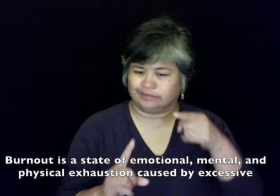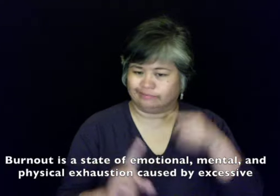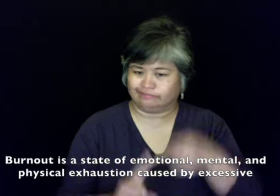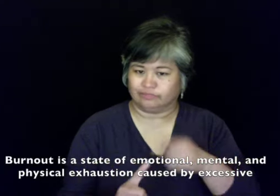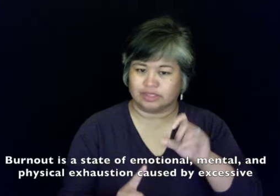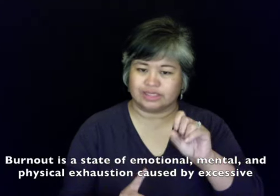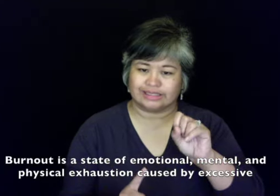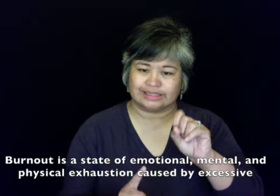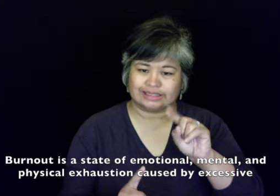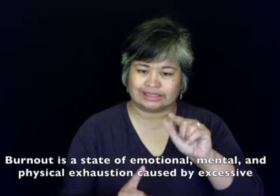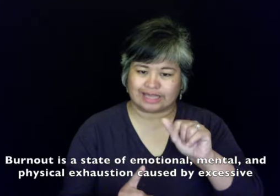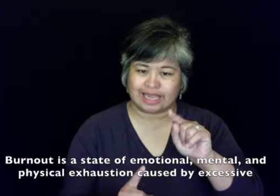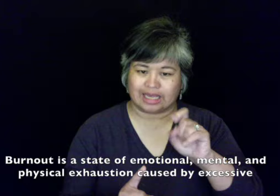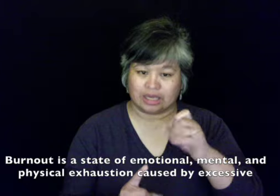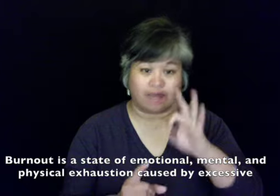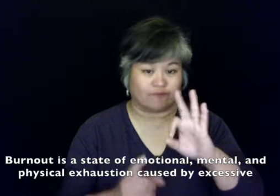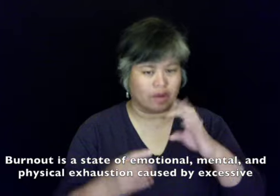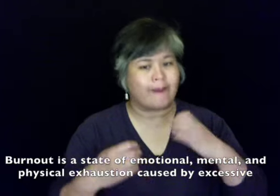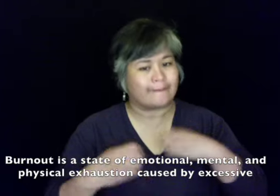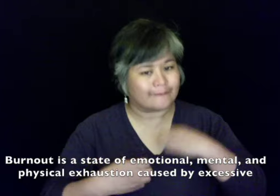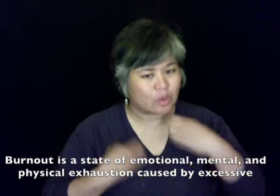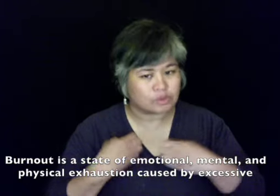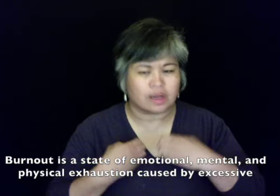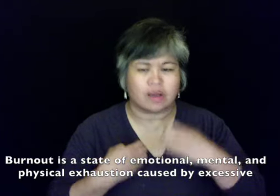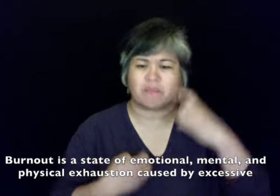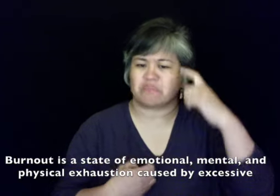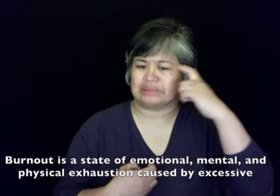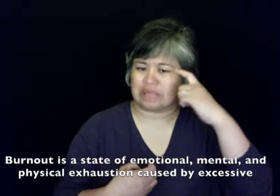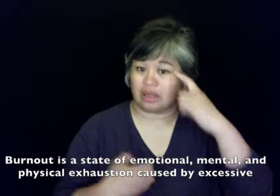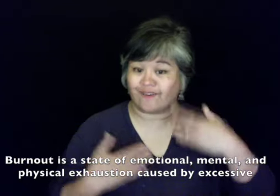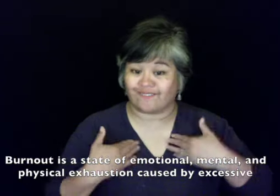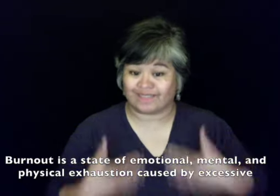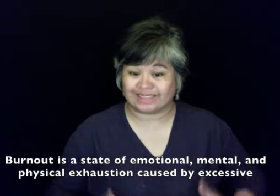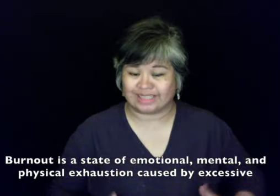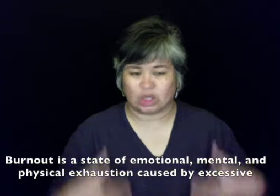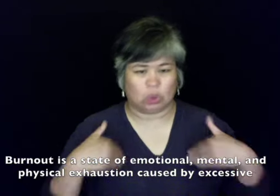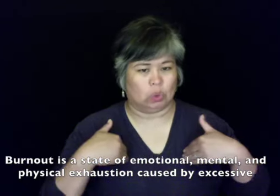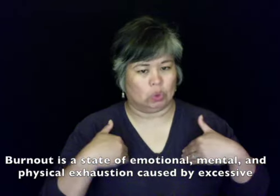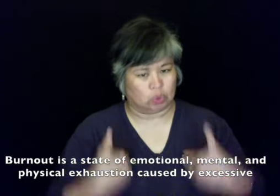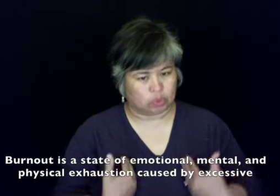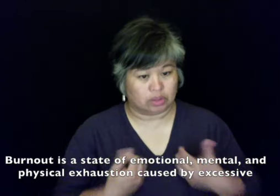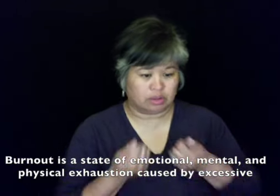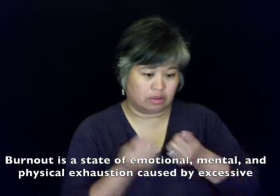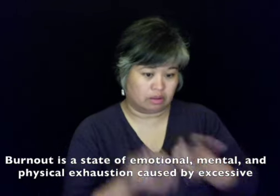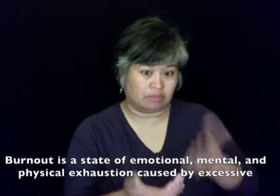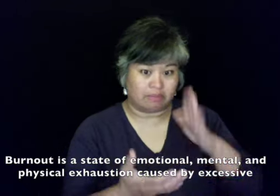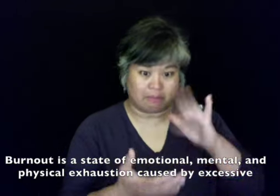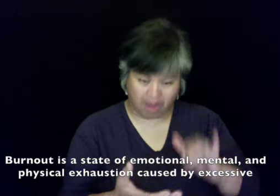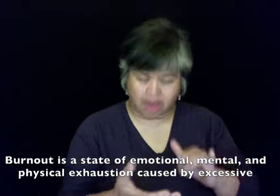Burnout is a state of emotional, mental, and physical exhaustion caused by excessive